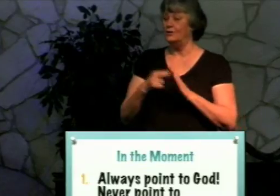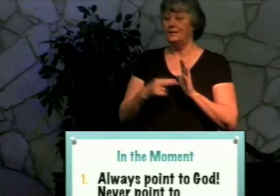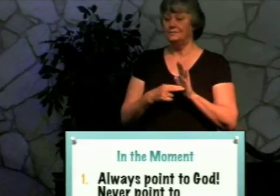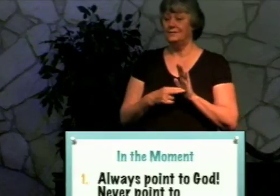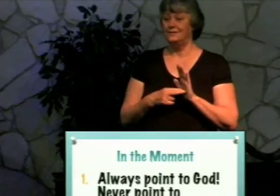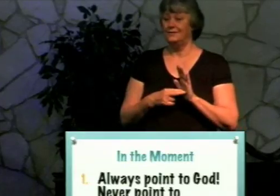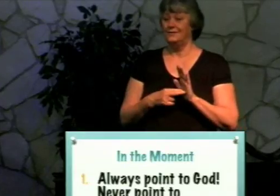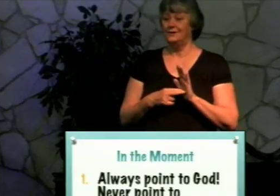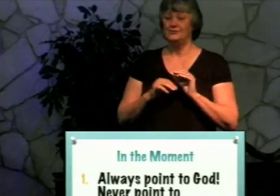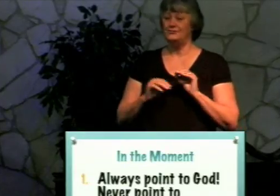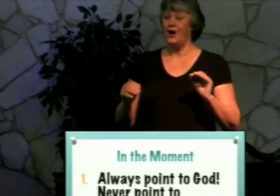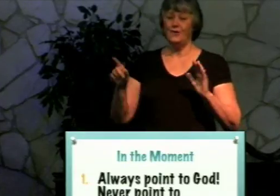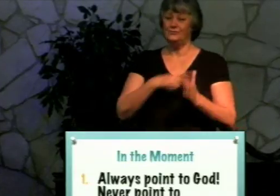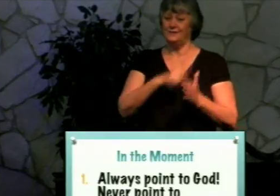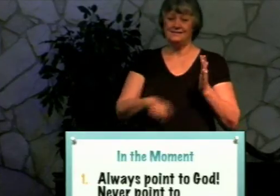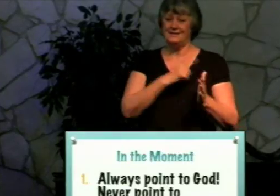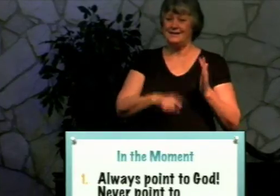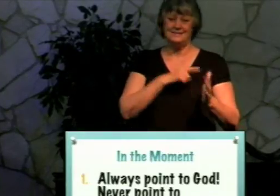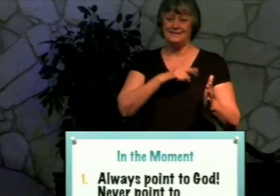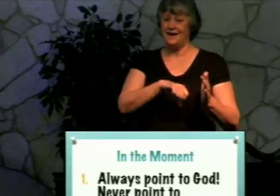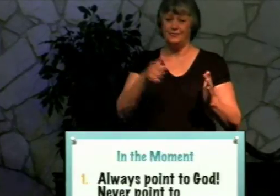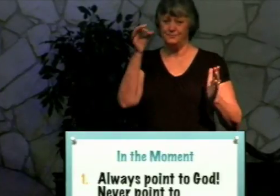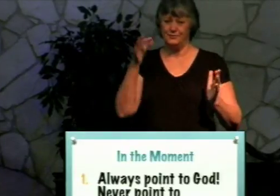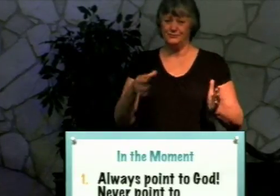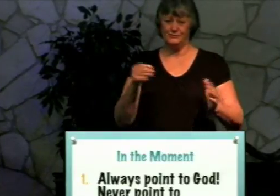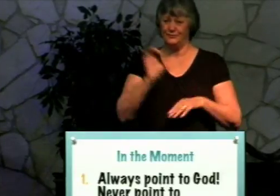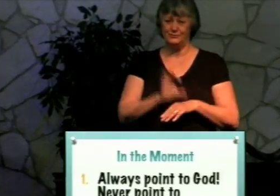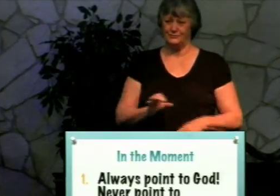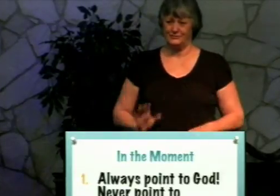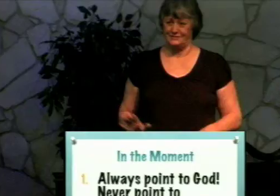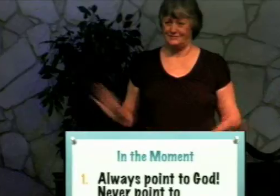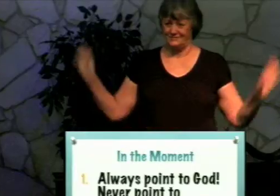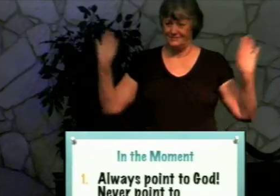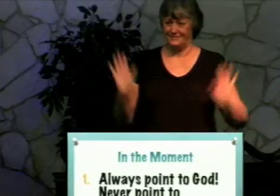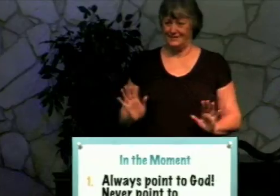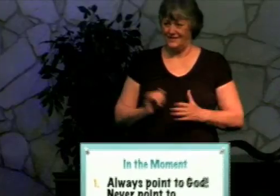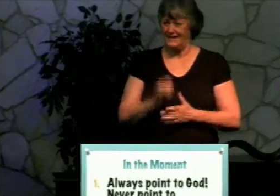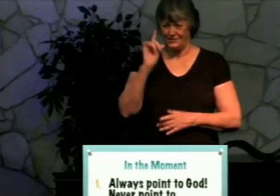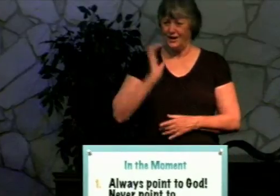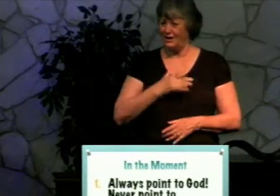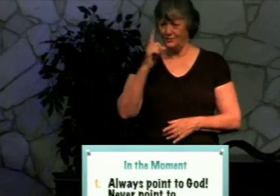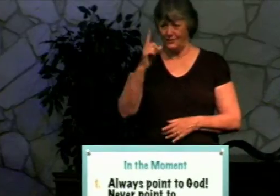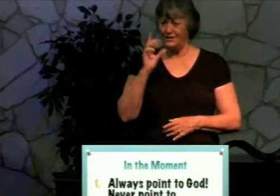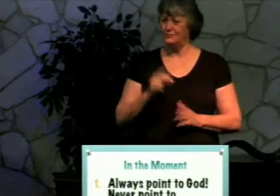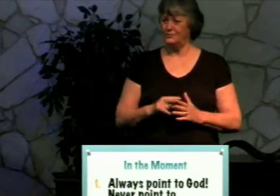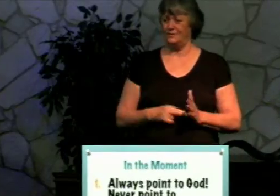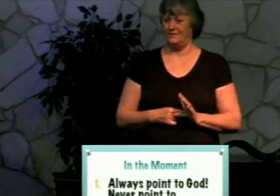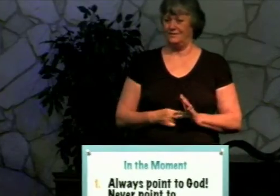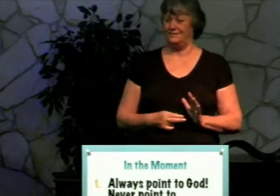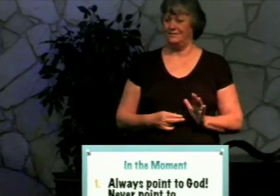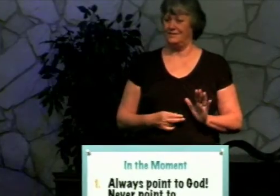rule. No criticizing other preachers or churches. That's our one rule. You